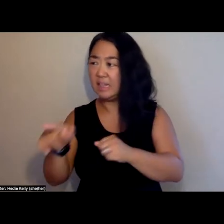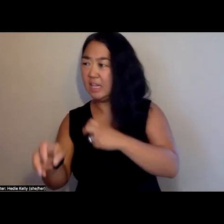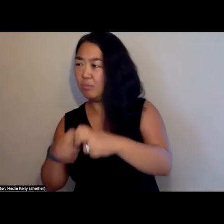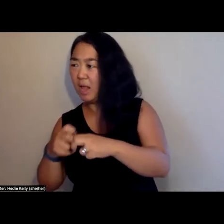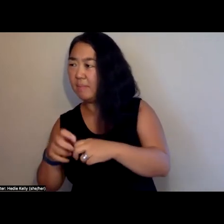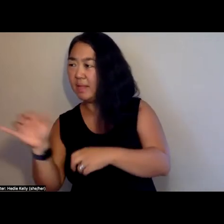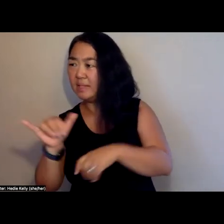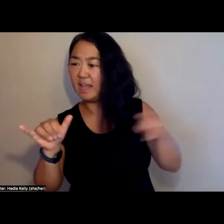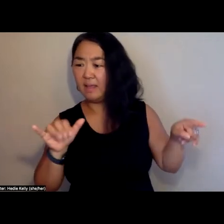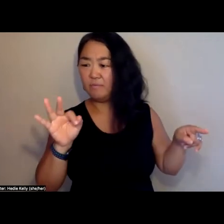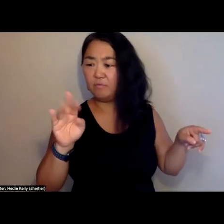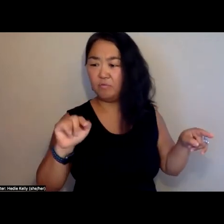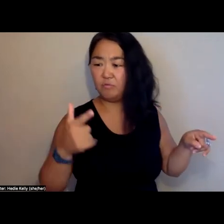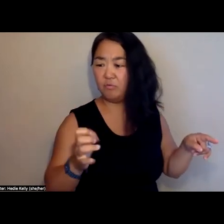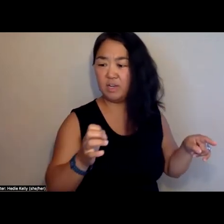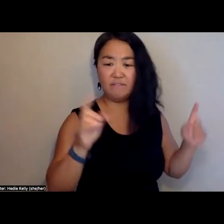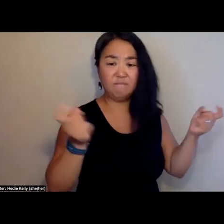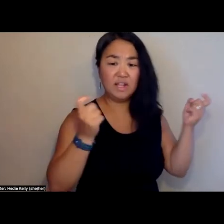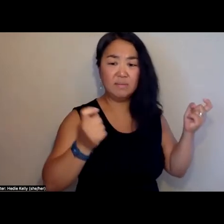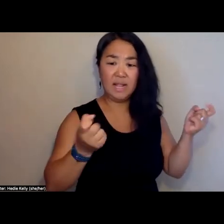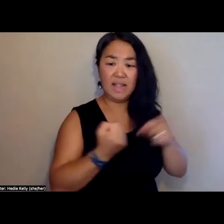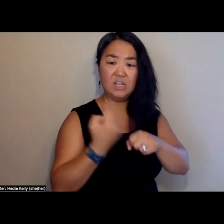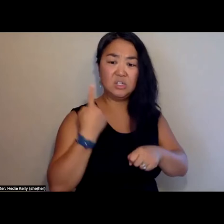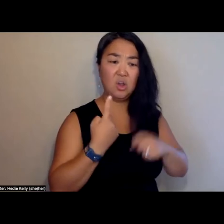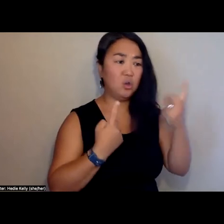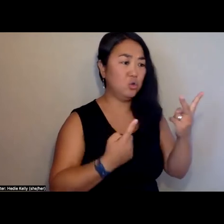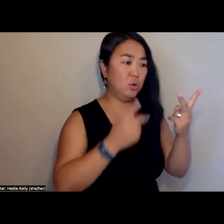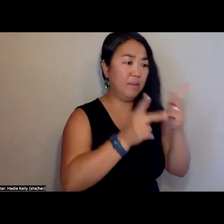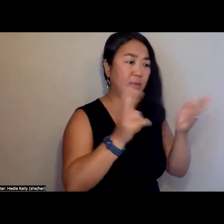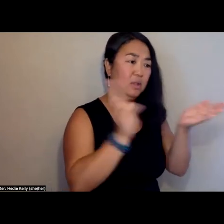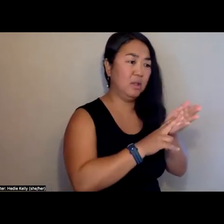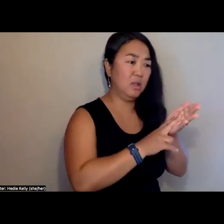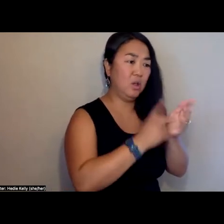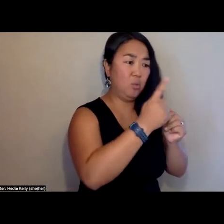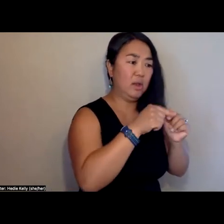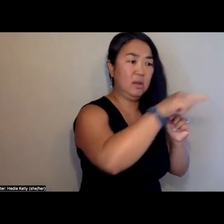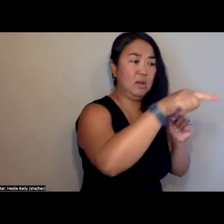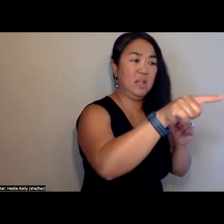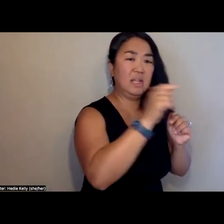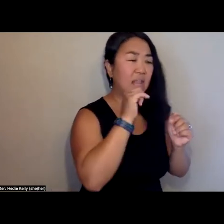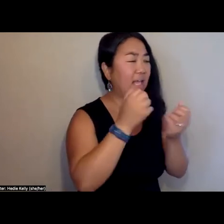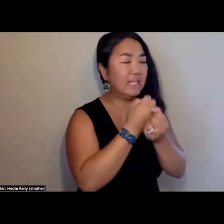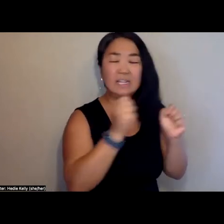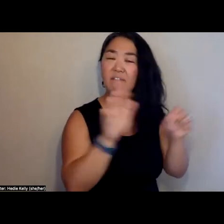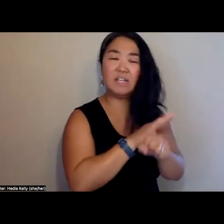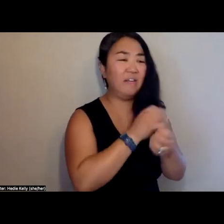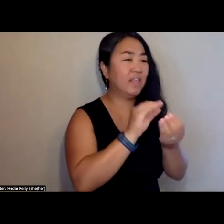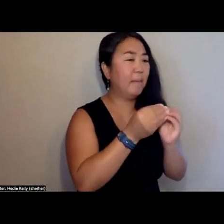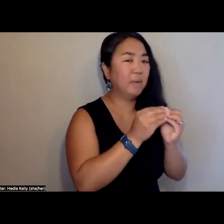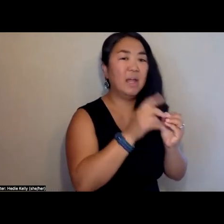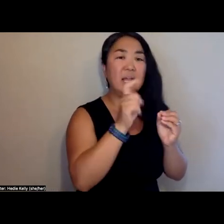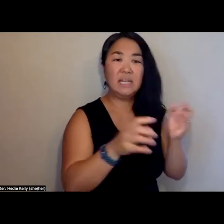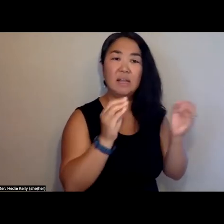Festival last year, where only two people have signed up for one start time in one direction. And that's not a safe enough number. We need more.